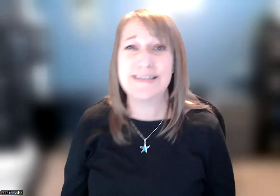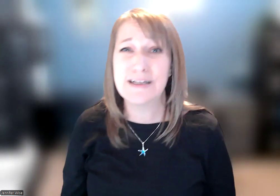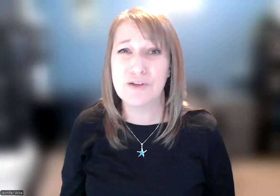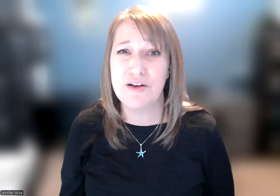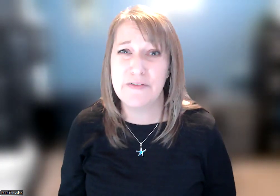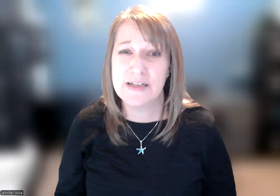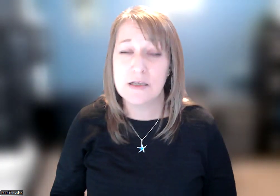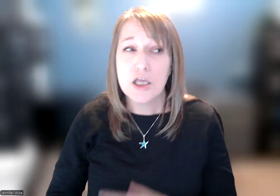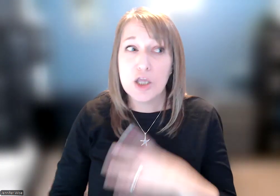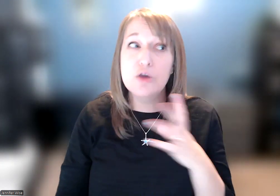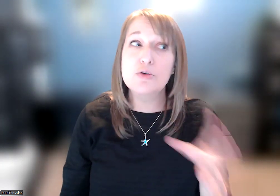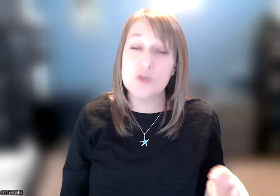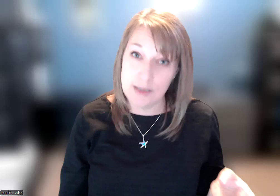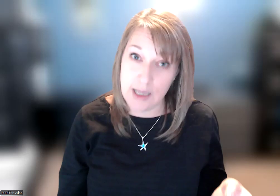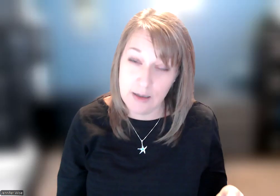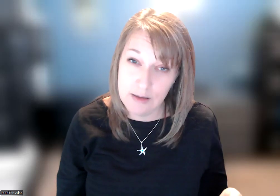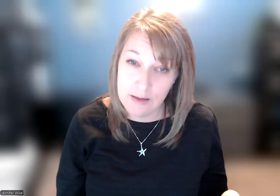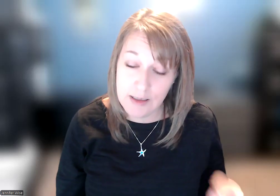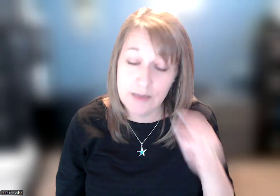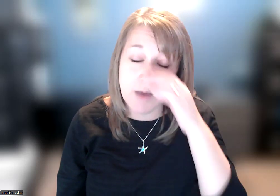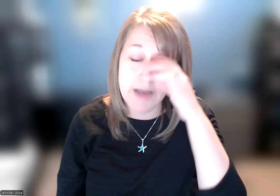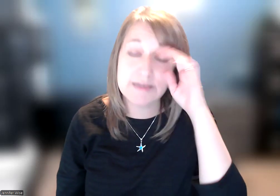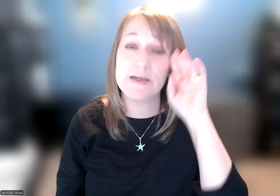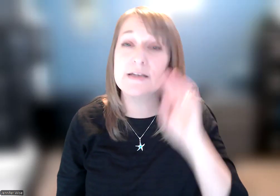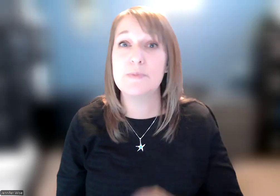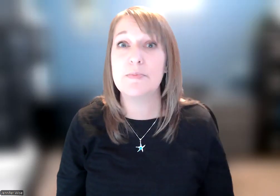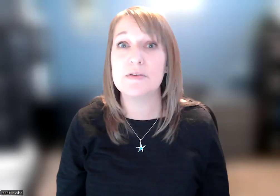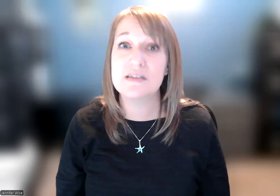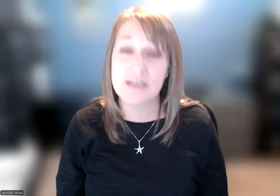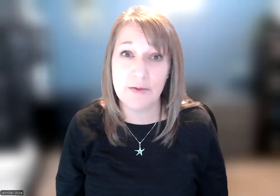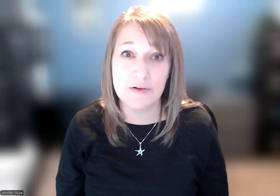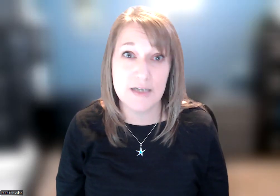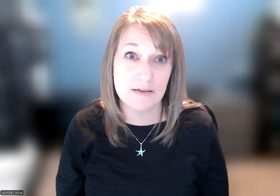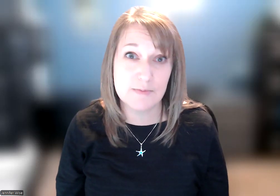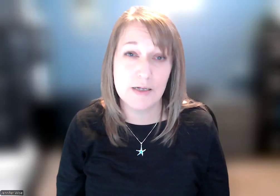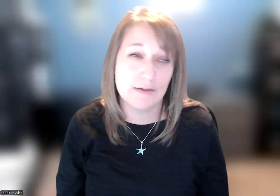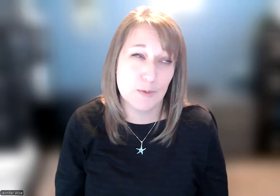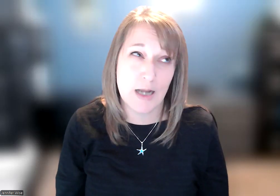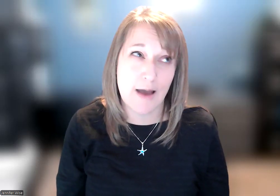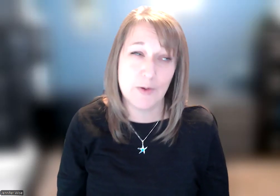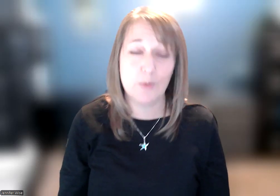sick look on your face. Usually, in my experience, people stick out their tongues, but you wouldn't have to,